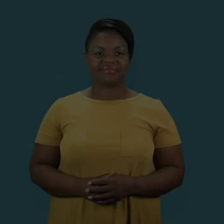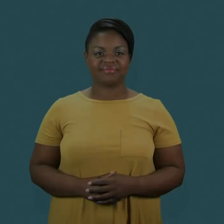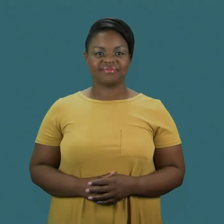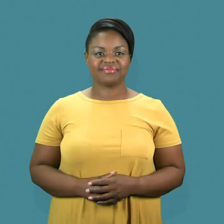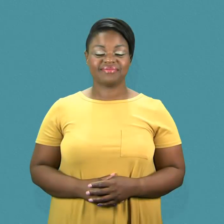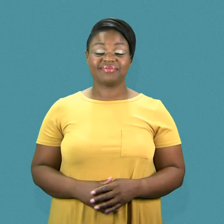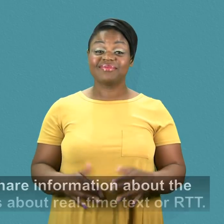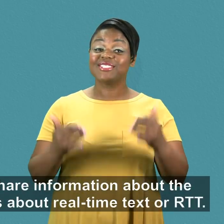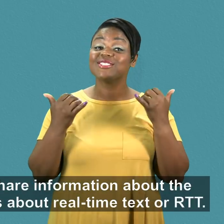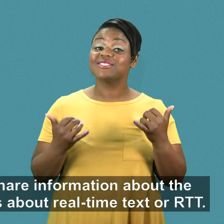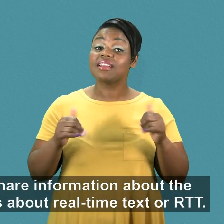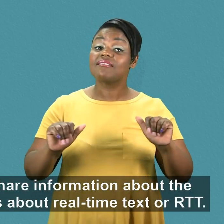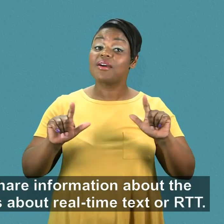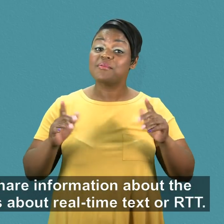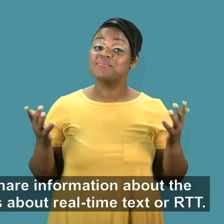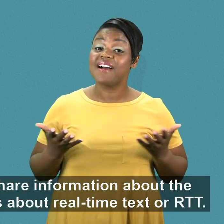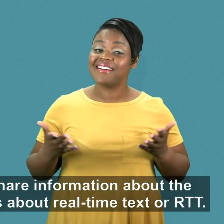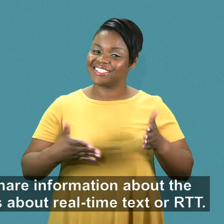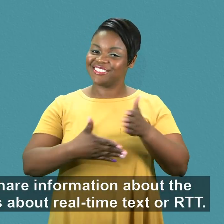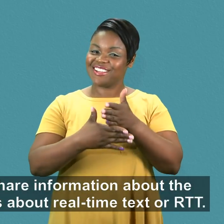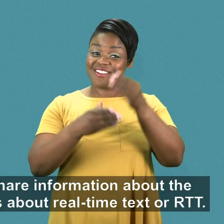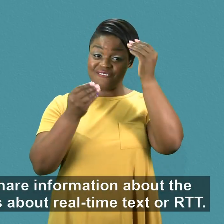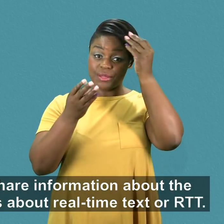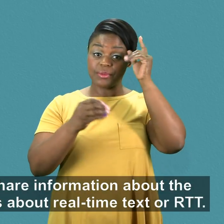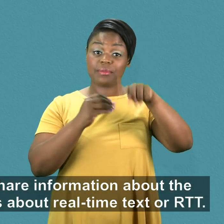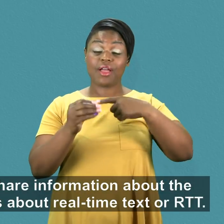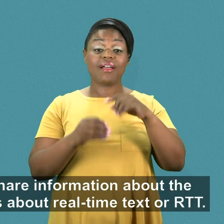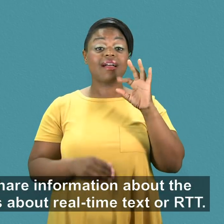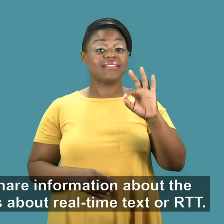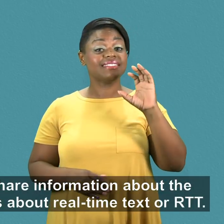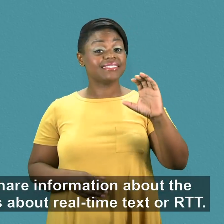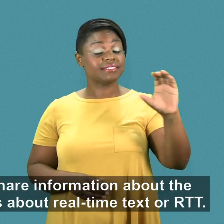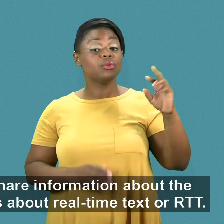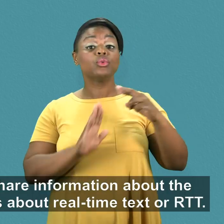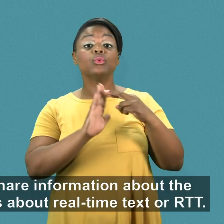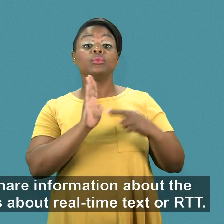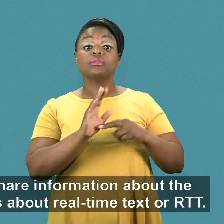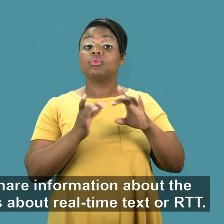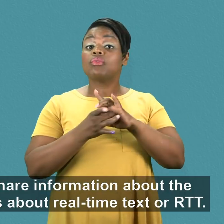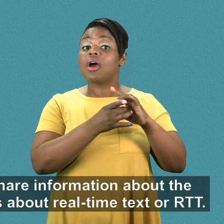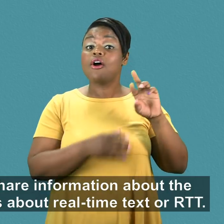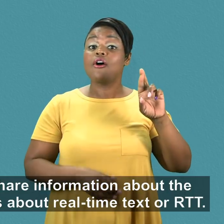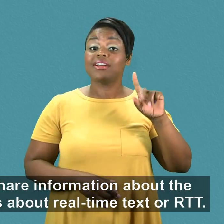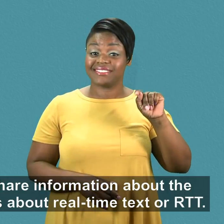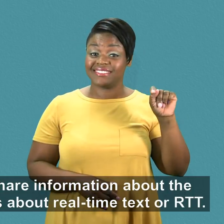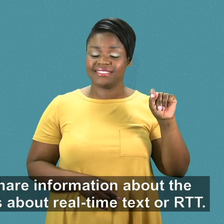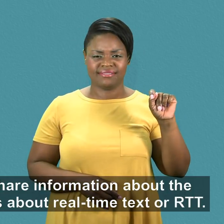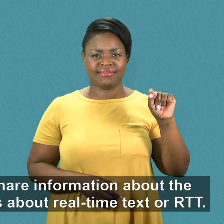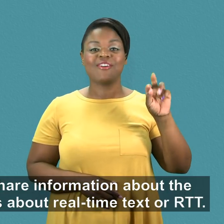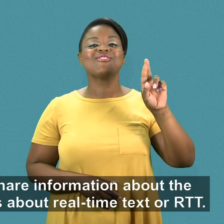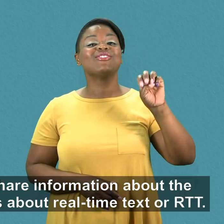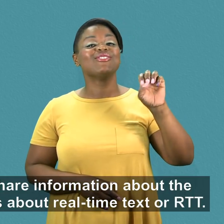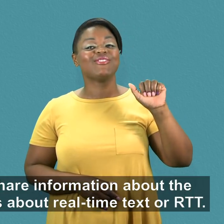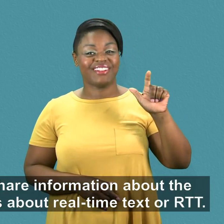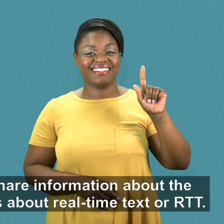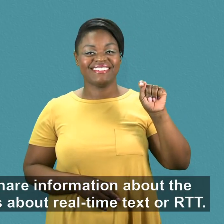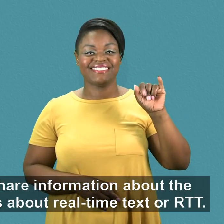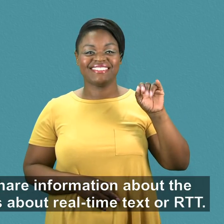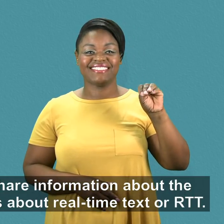This video is to share information about the Commission's Rules about Real-Time Text, or RTT.